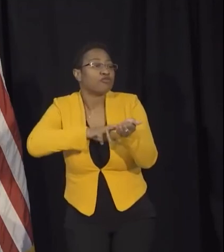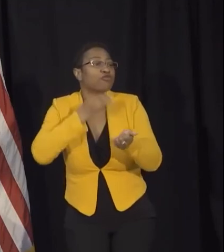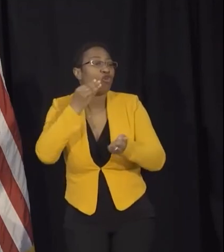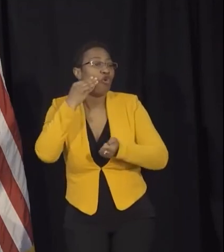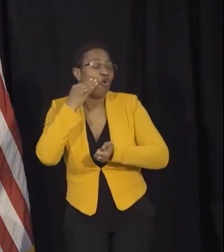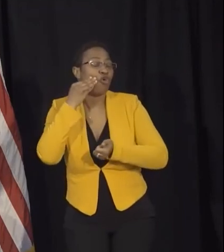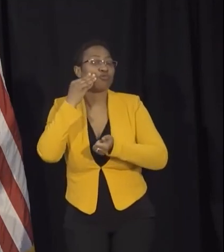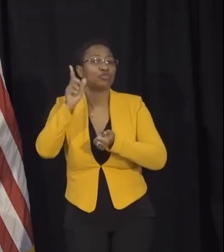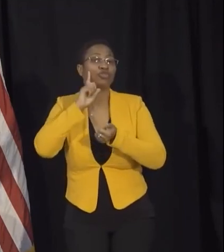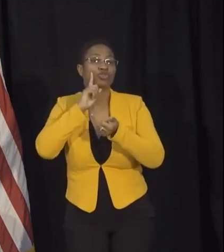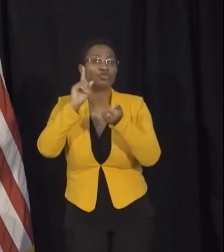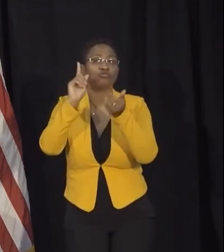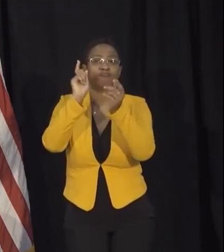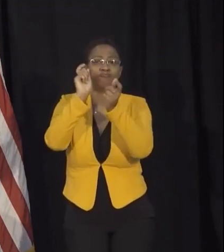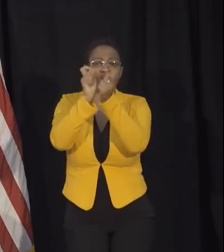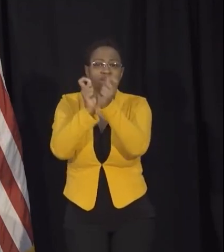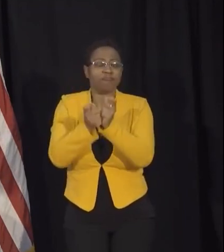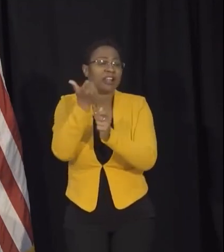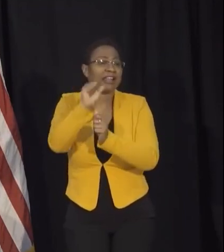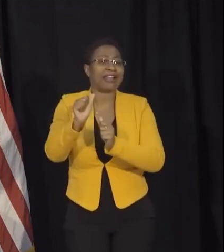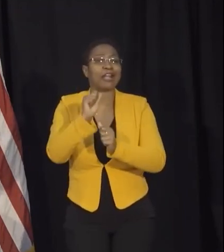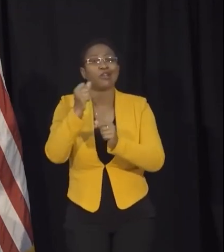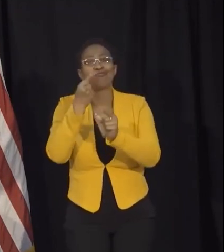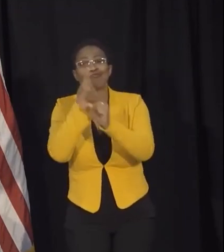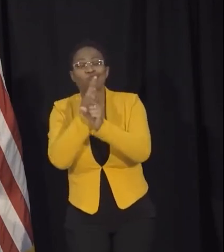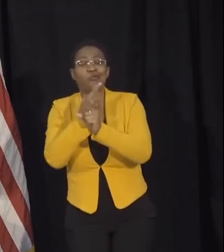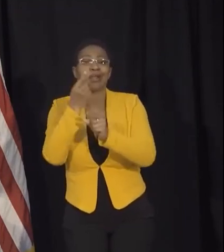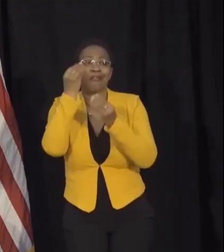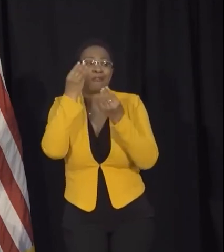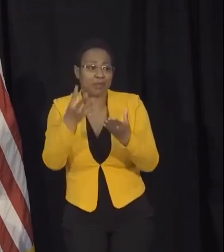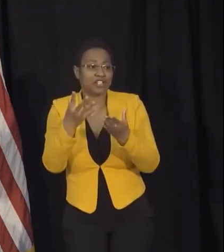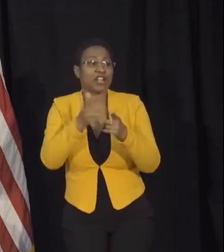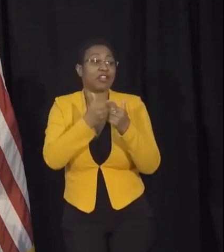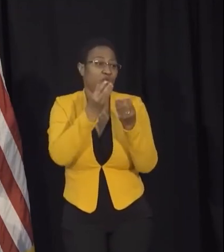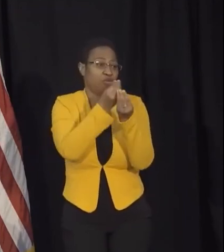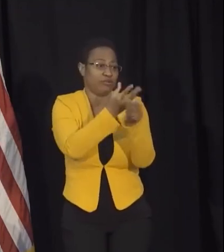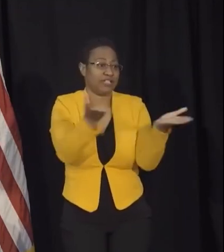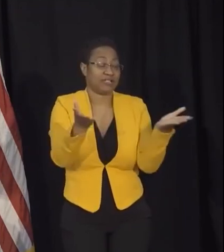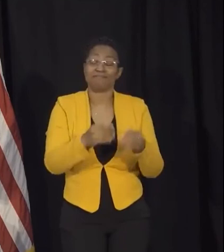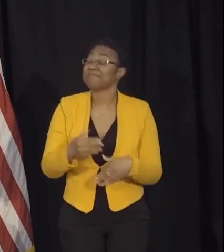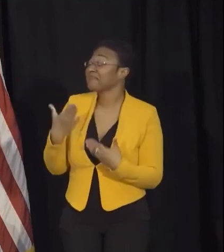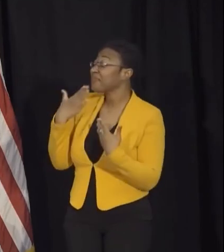any inaccurate data, and then we'll release it to everybody on Tuesday. Thank you.